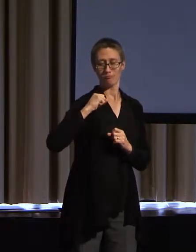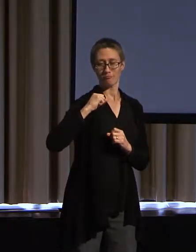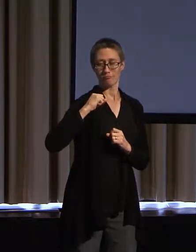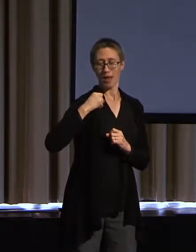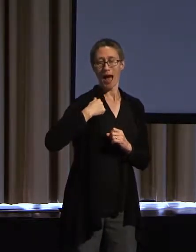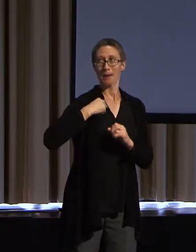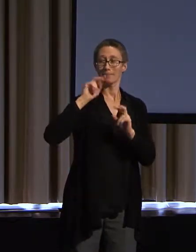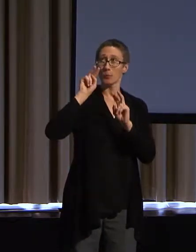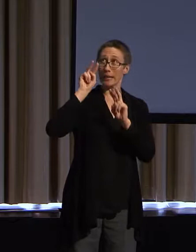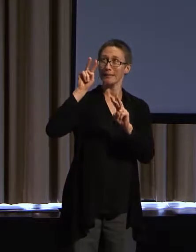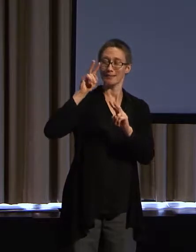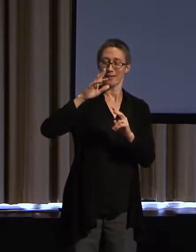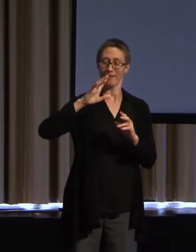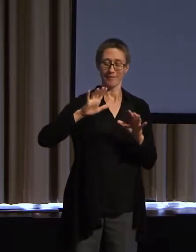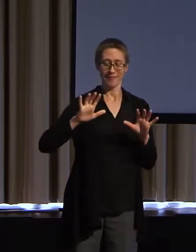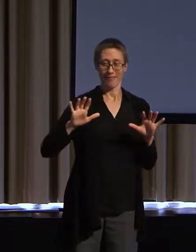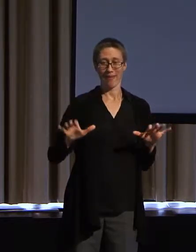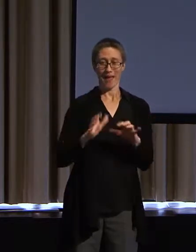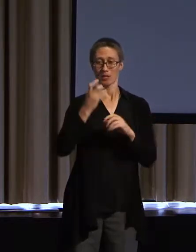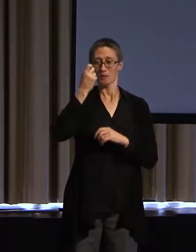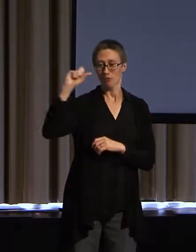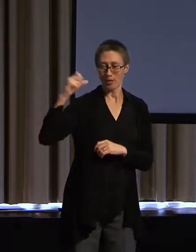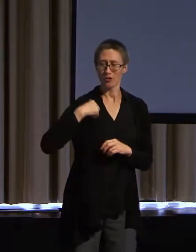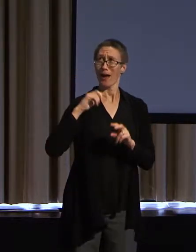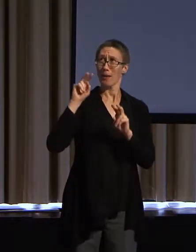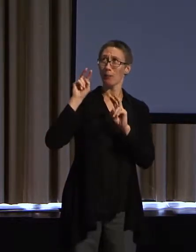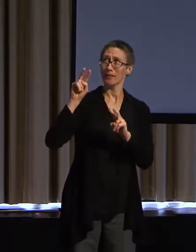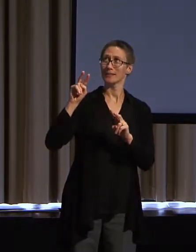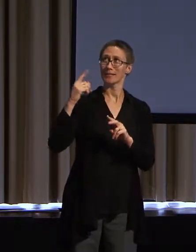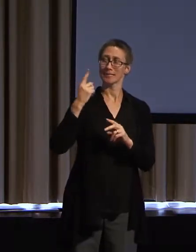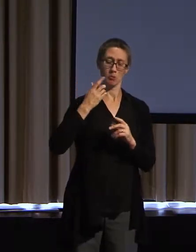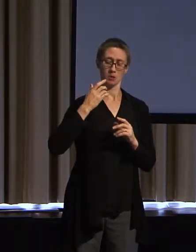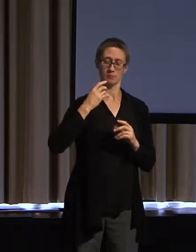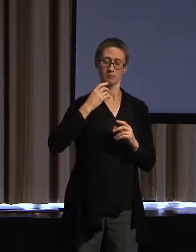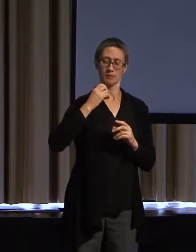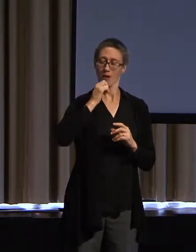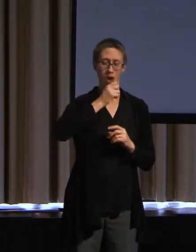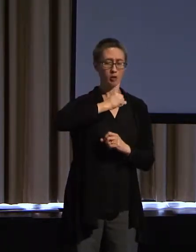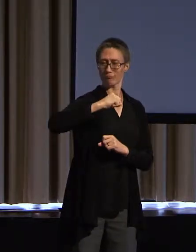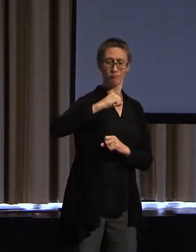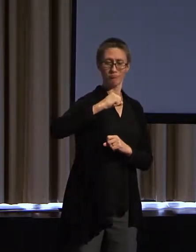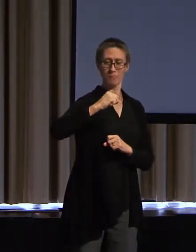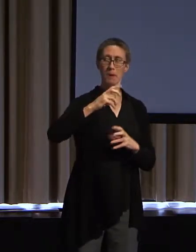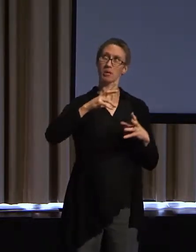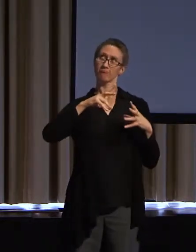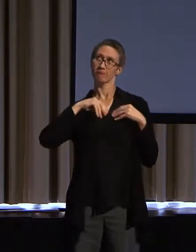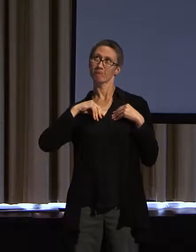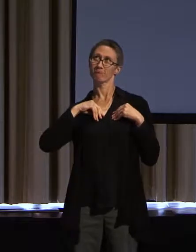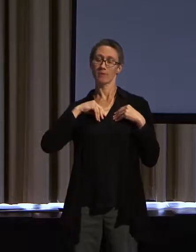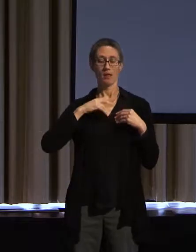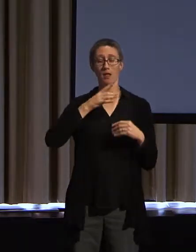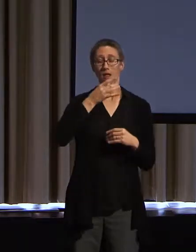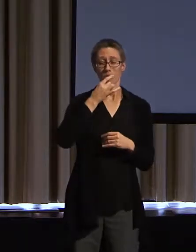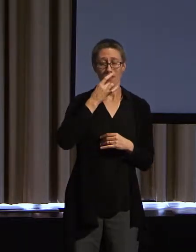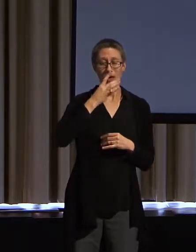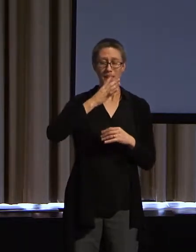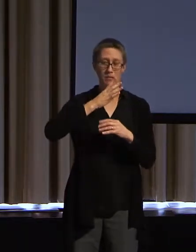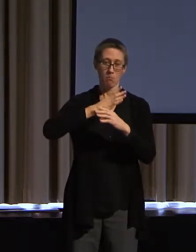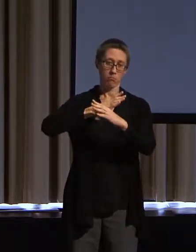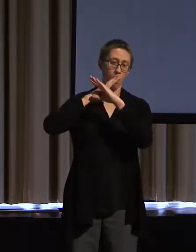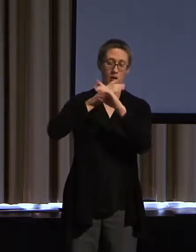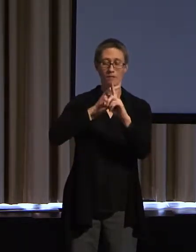act of surrender and waiting. She is now completely covered, her light blocked by the shadow of the earth.